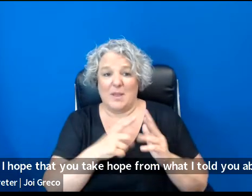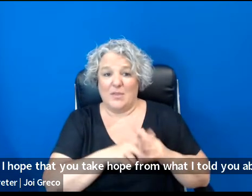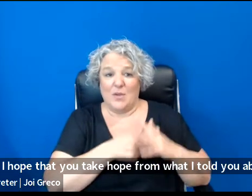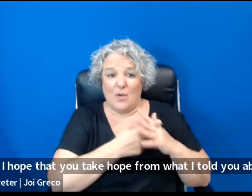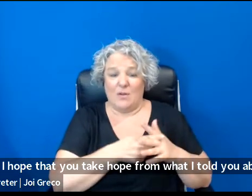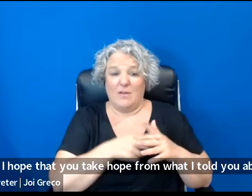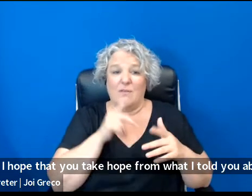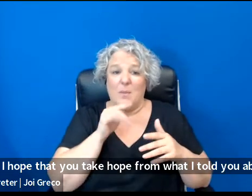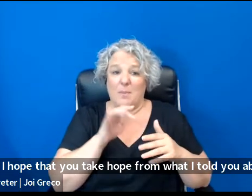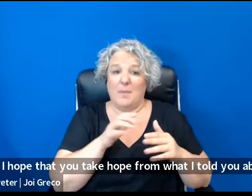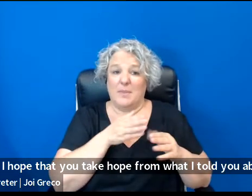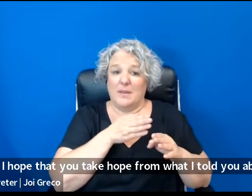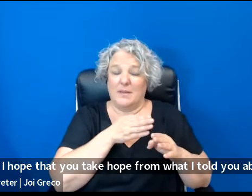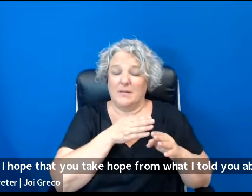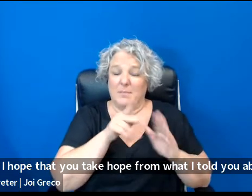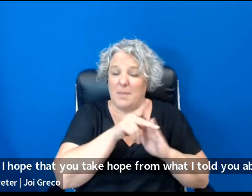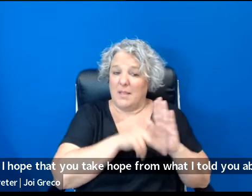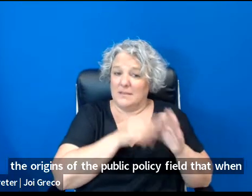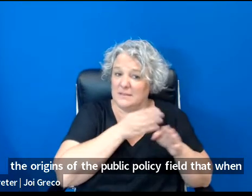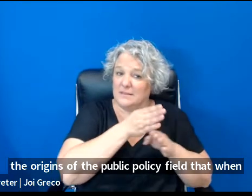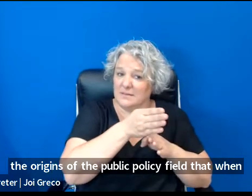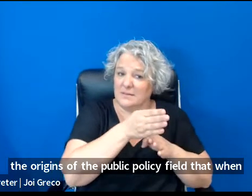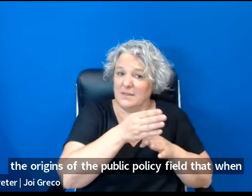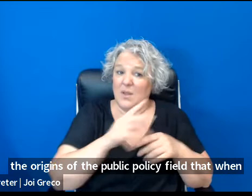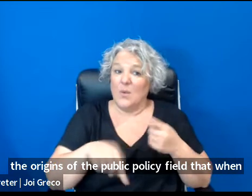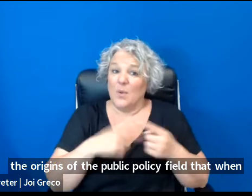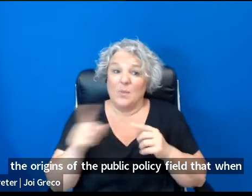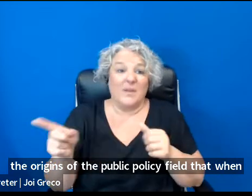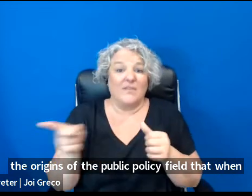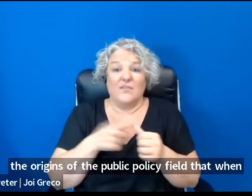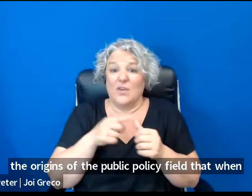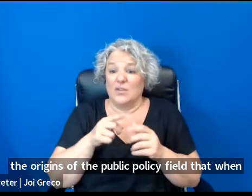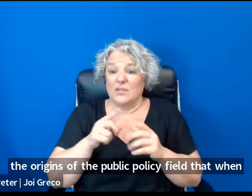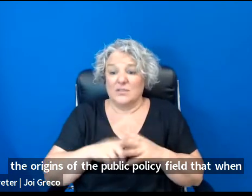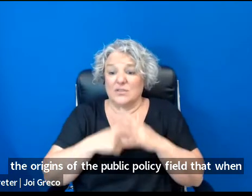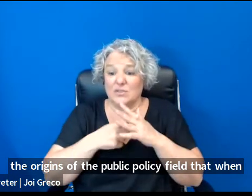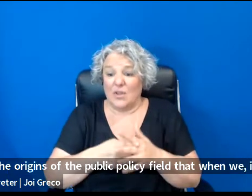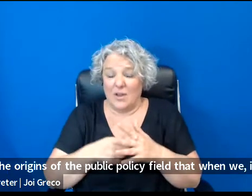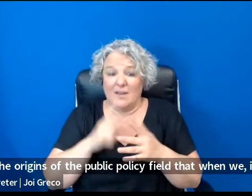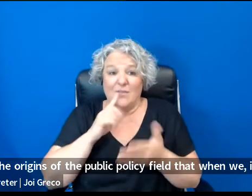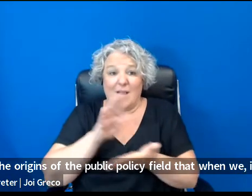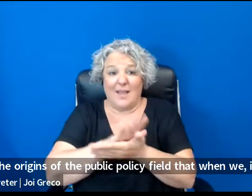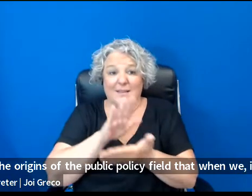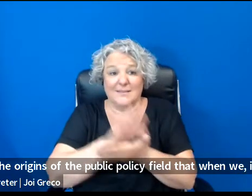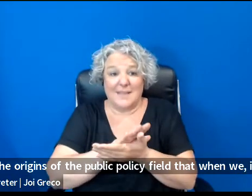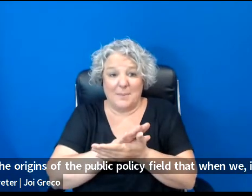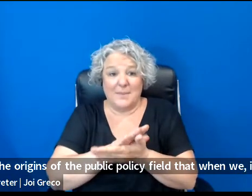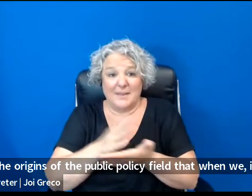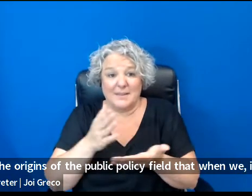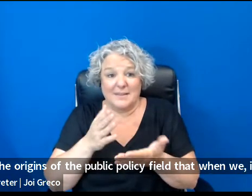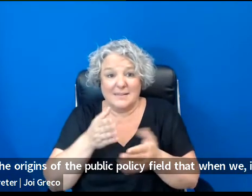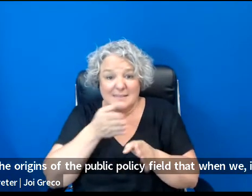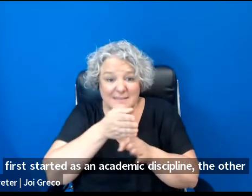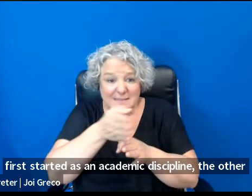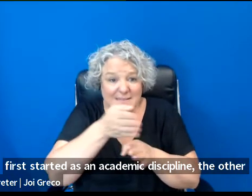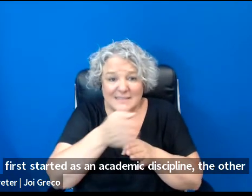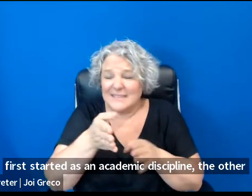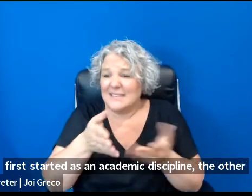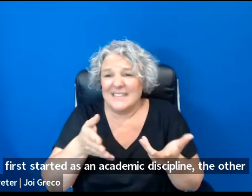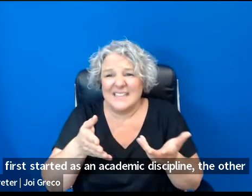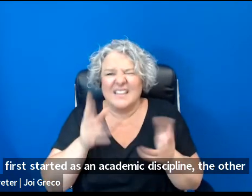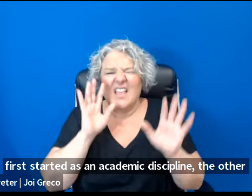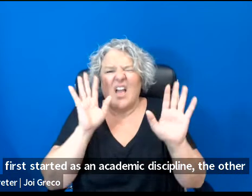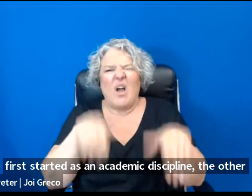public policy field. That when it first started as an academic discipline, the other disciplines were saying that's just